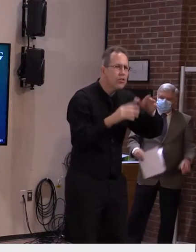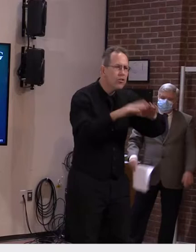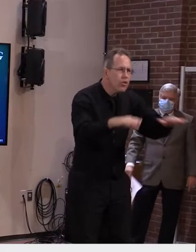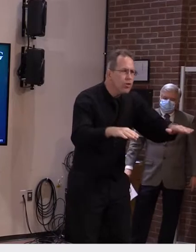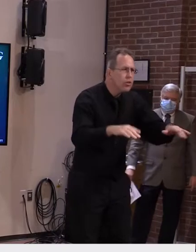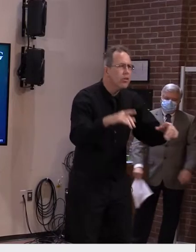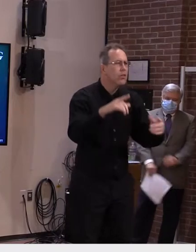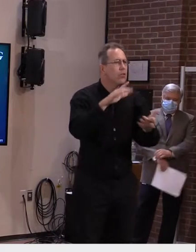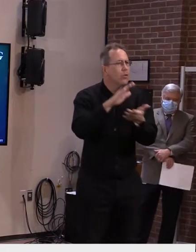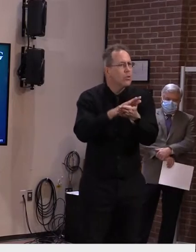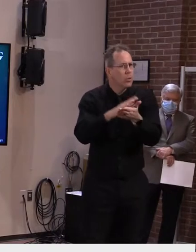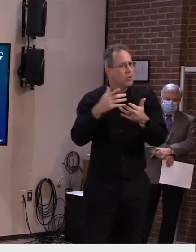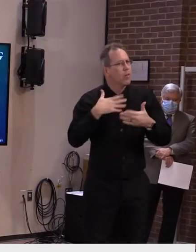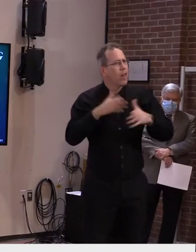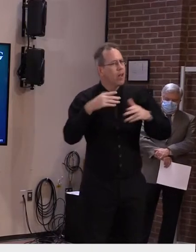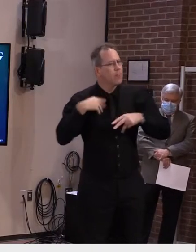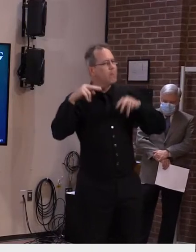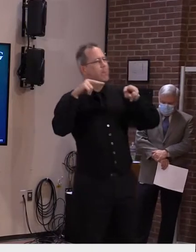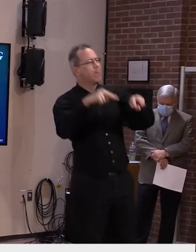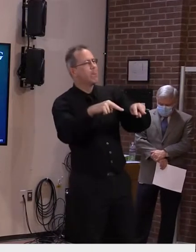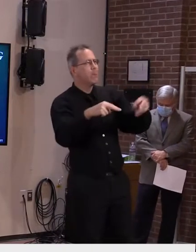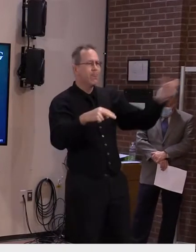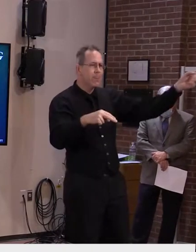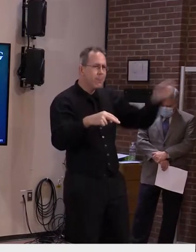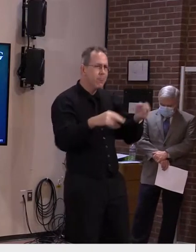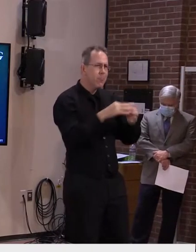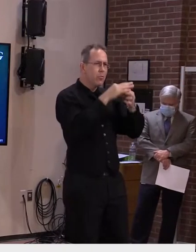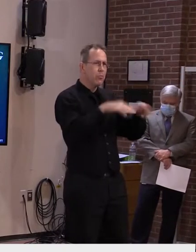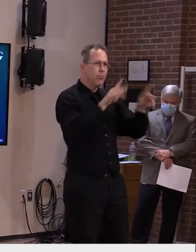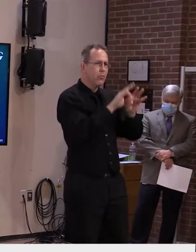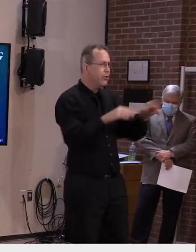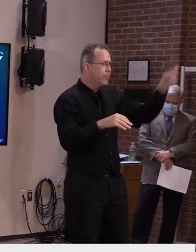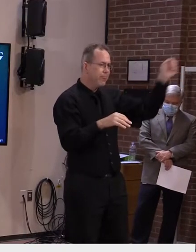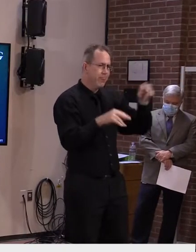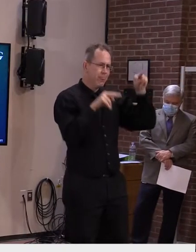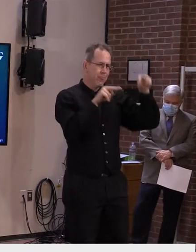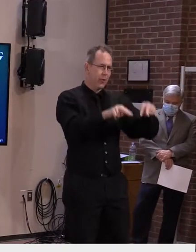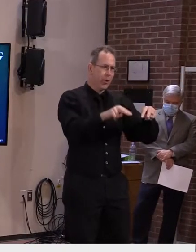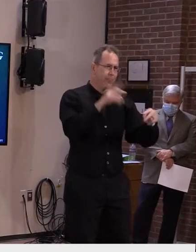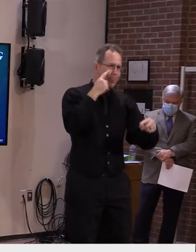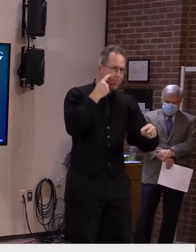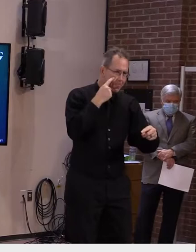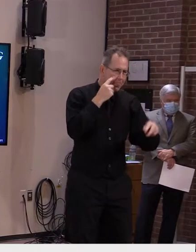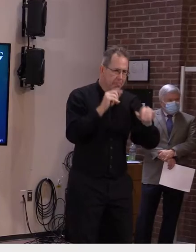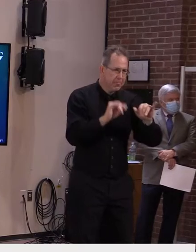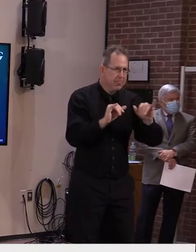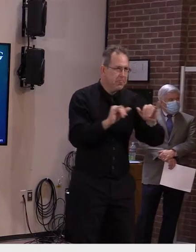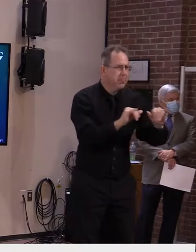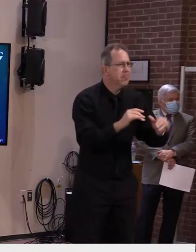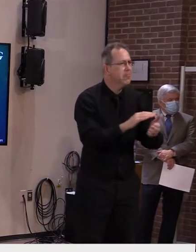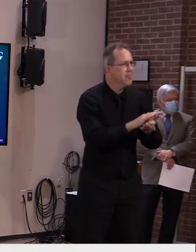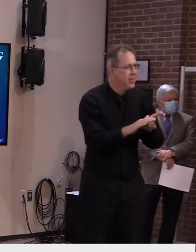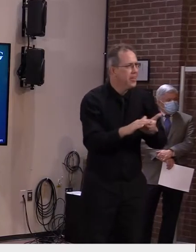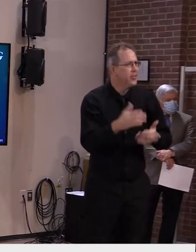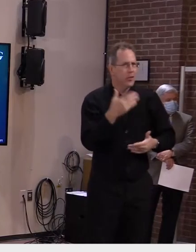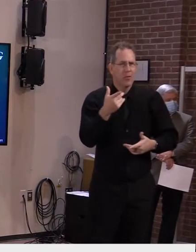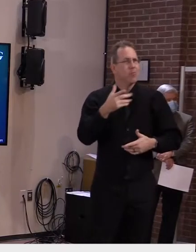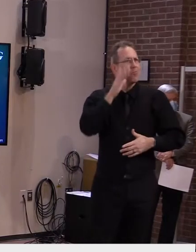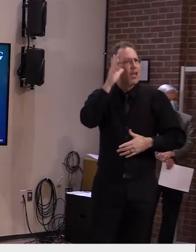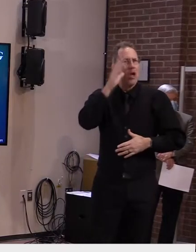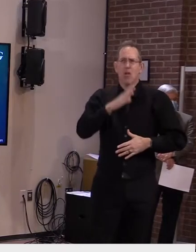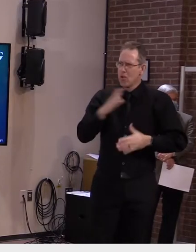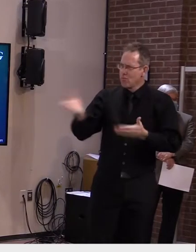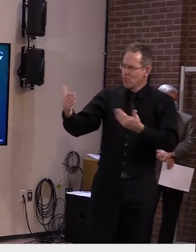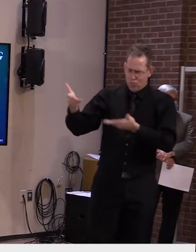that toured the clinics with us. We certainly appreciated the patience and the gracious way the families allowed us to participate in that important